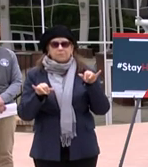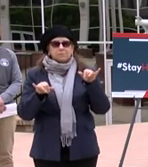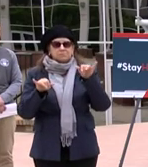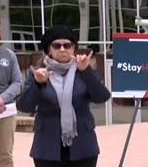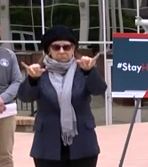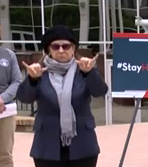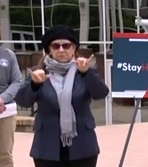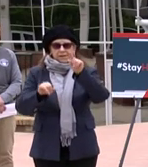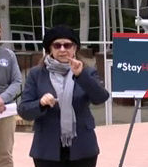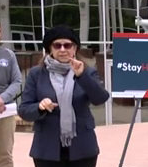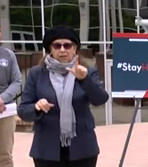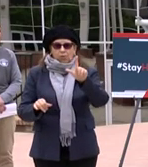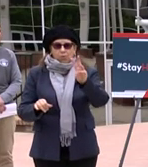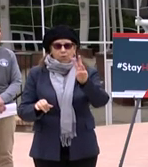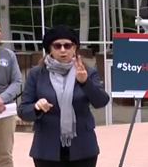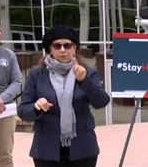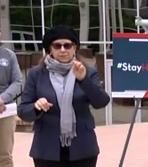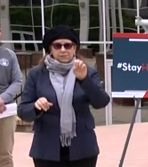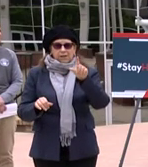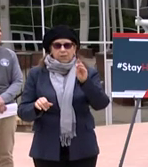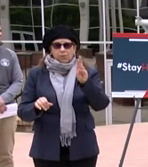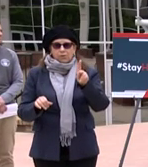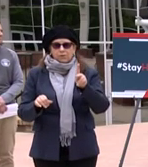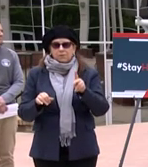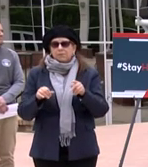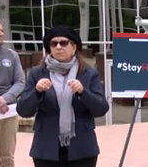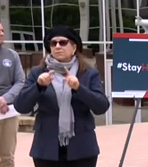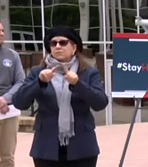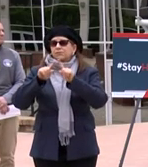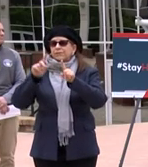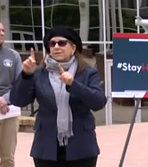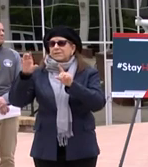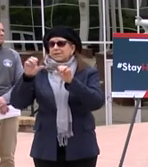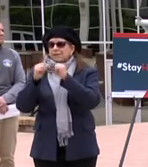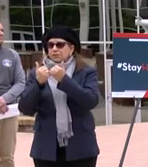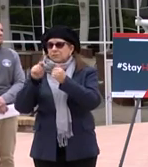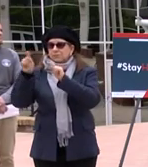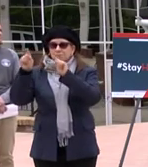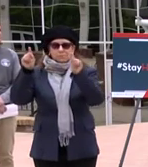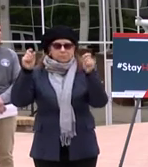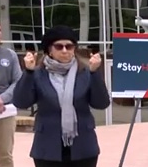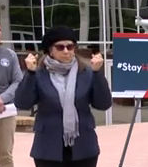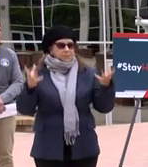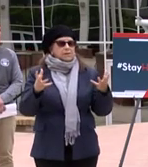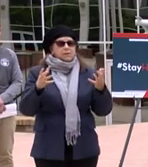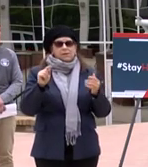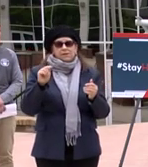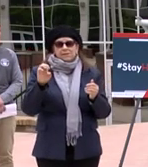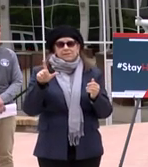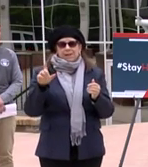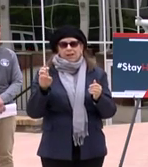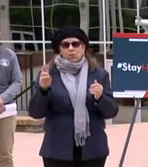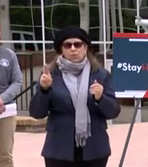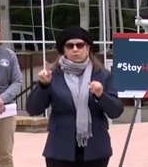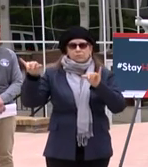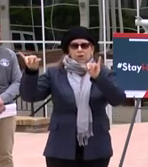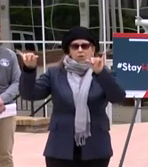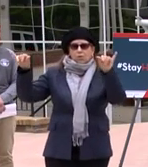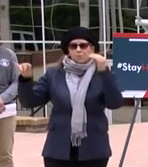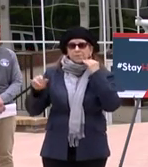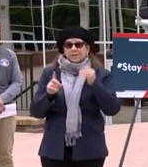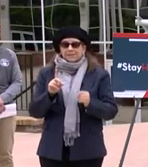other agencies, after the first week, we realized that more employees could be teleworking. How about employment services? Is it becoming a problem